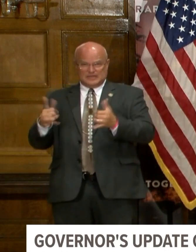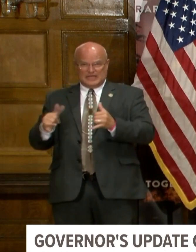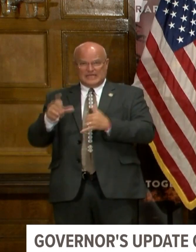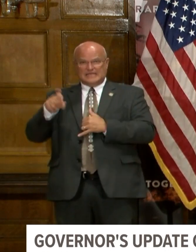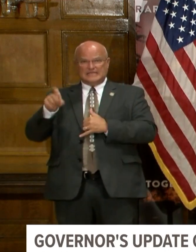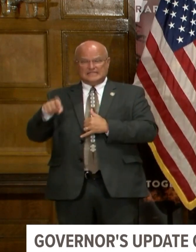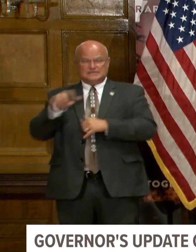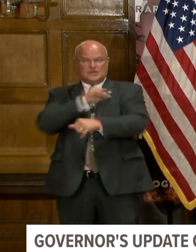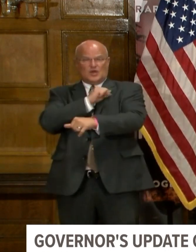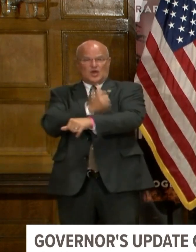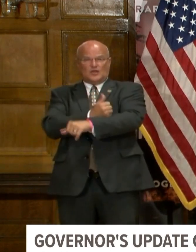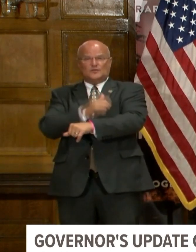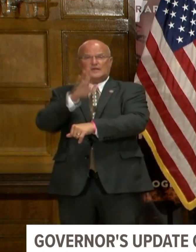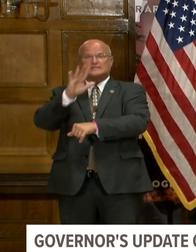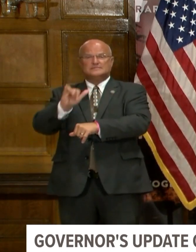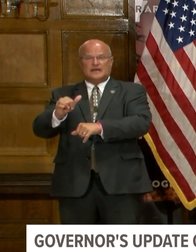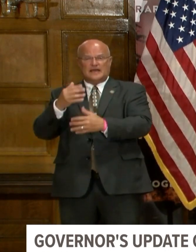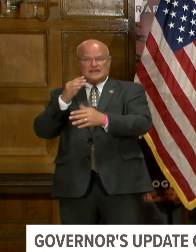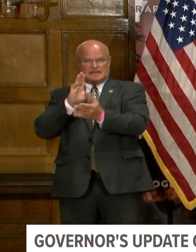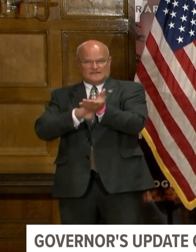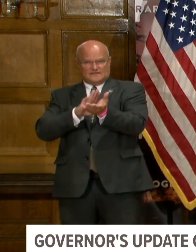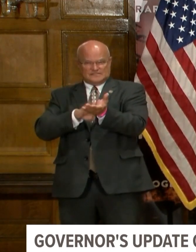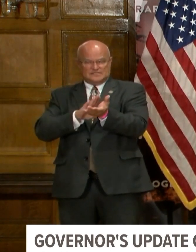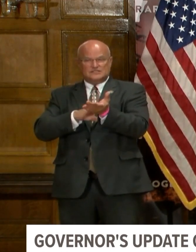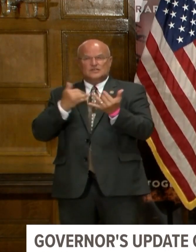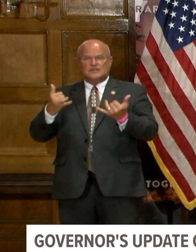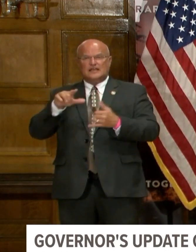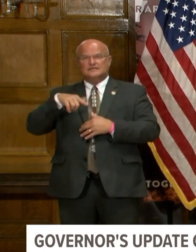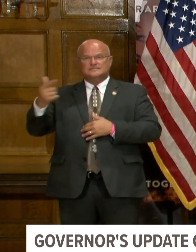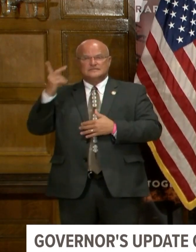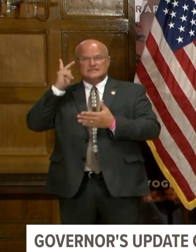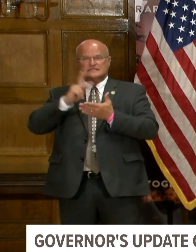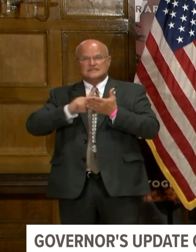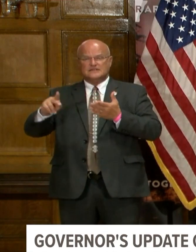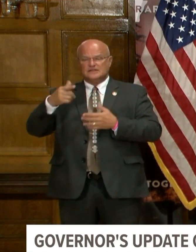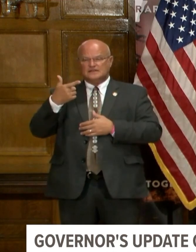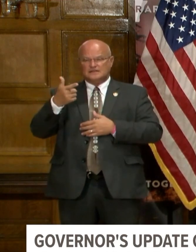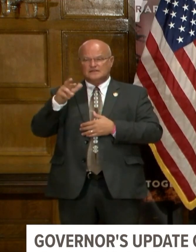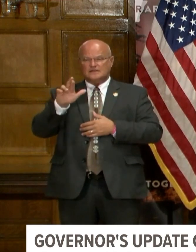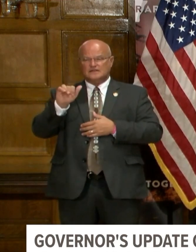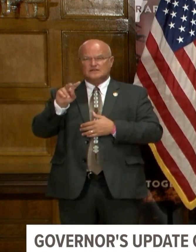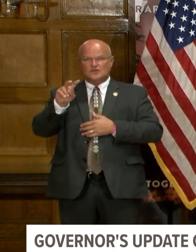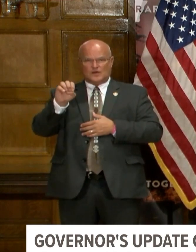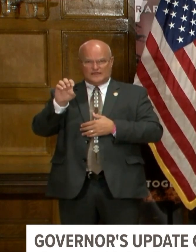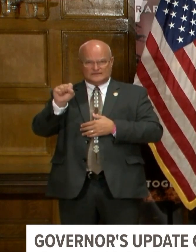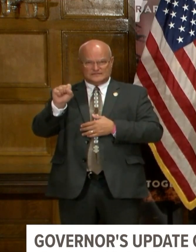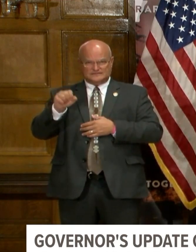needs to be authorized by a physician. So with this, I will turn it over to Secretary Graves.